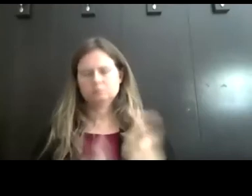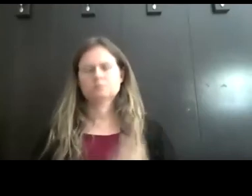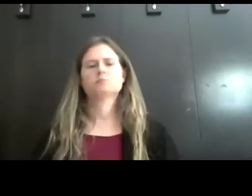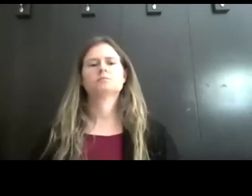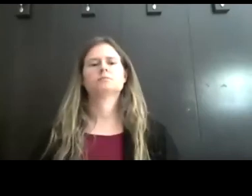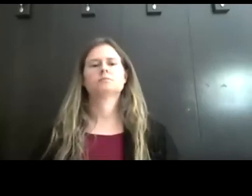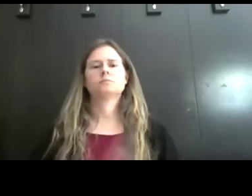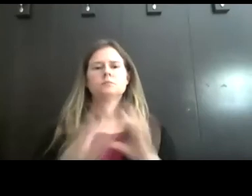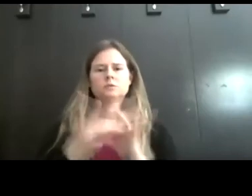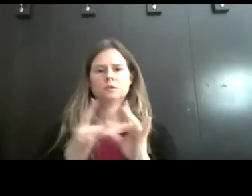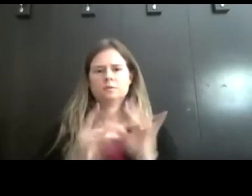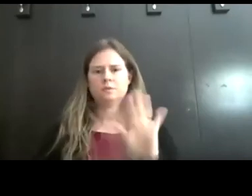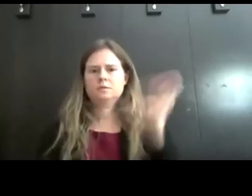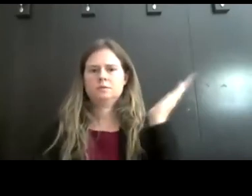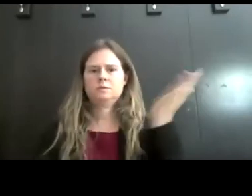his presentation.